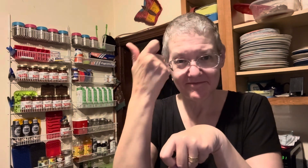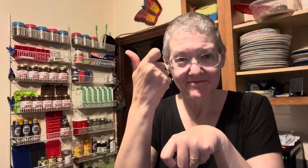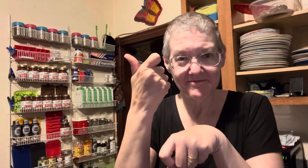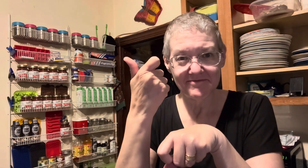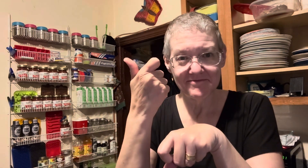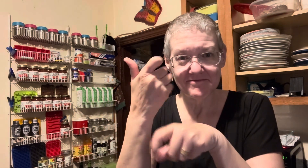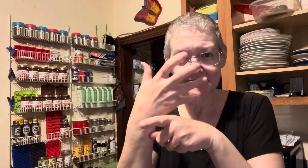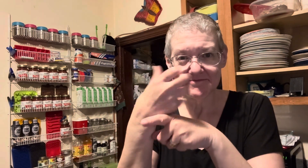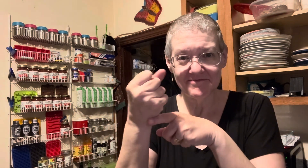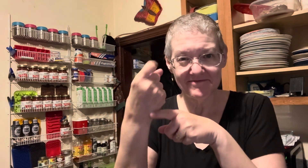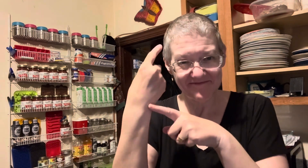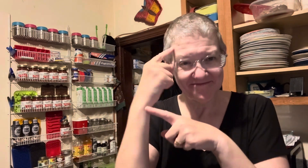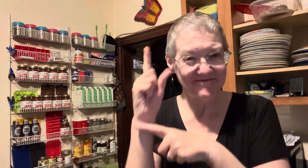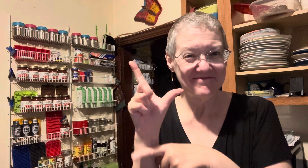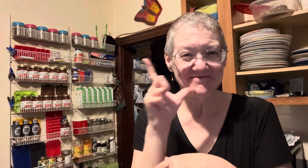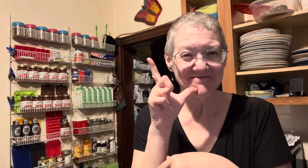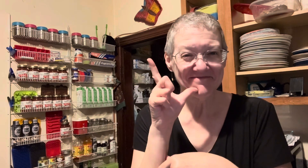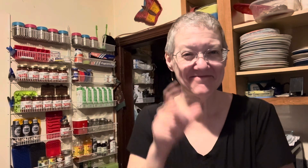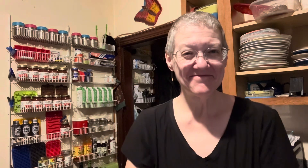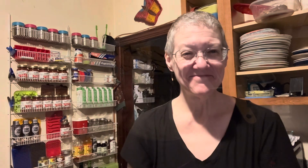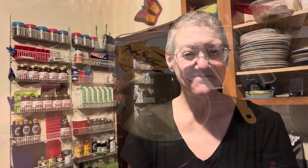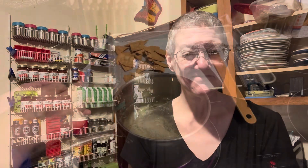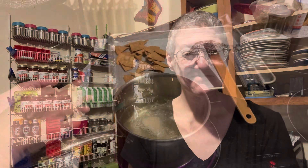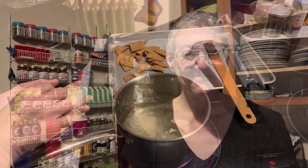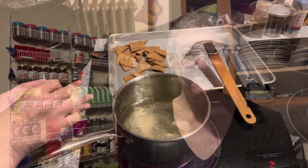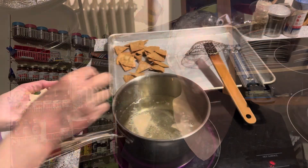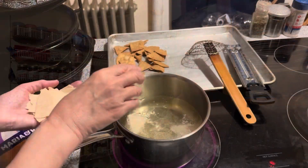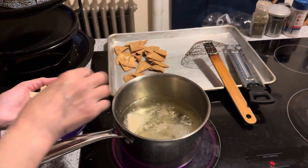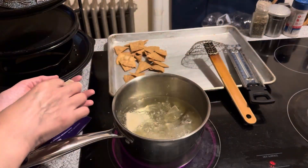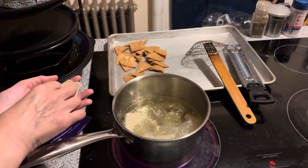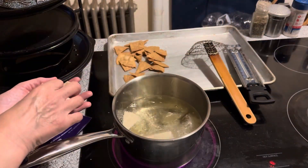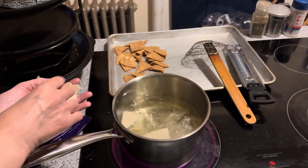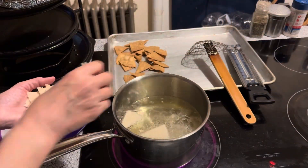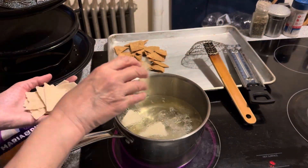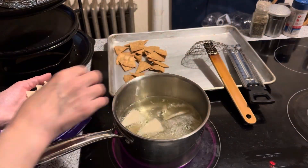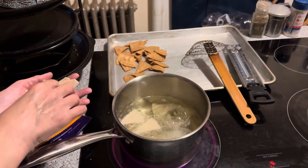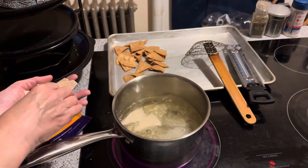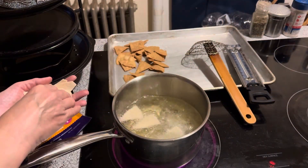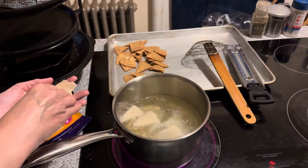time to fry up more chips because we're totally out for Dale's lunch.